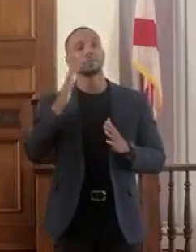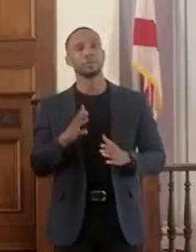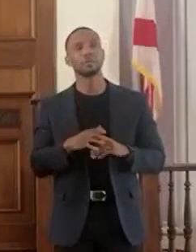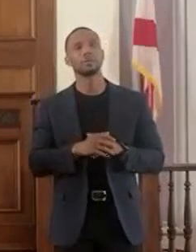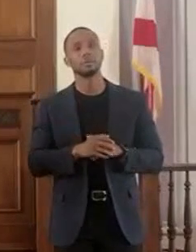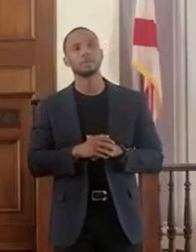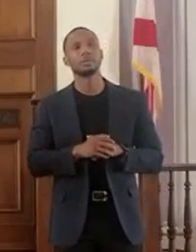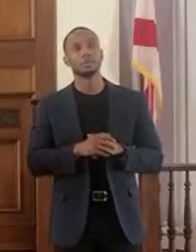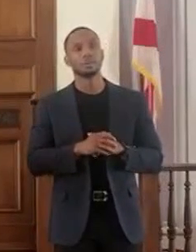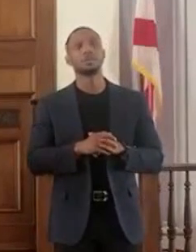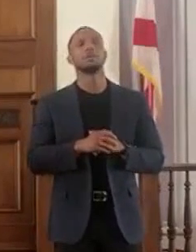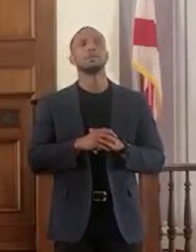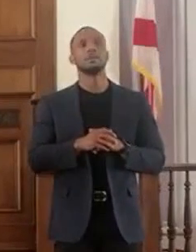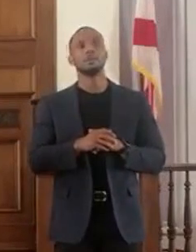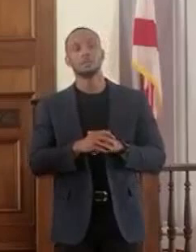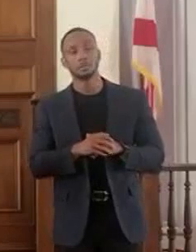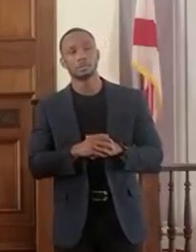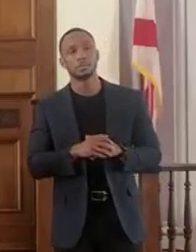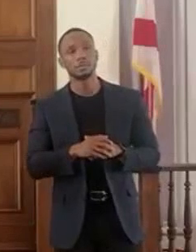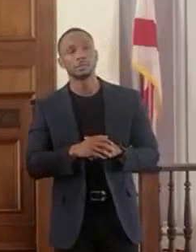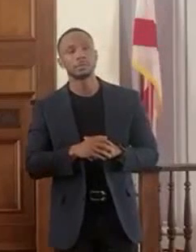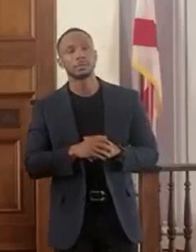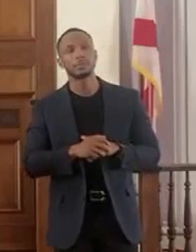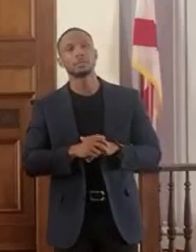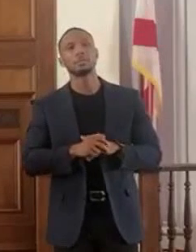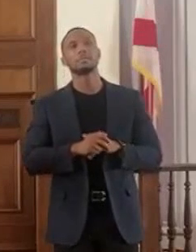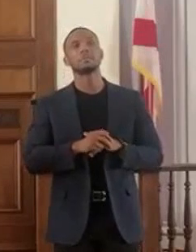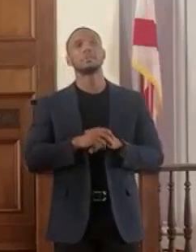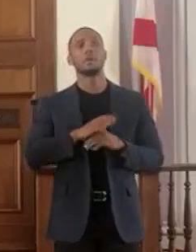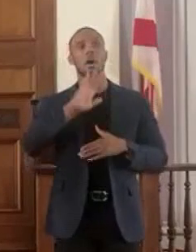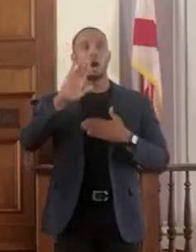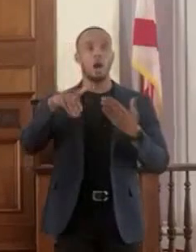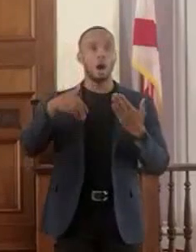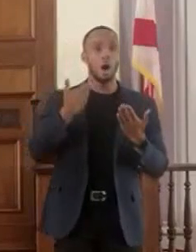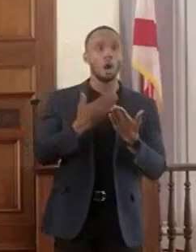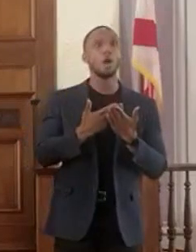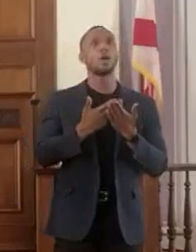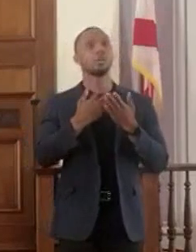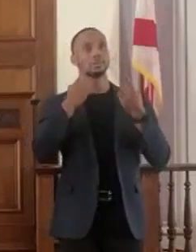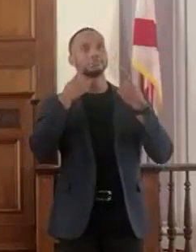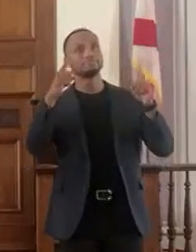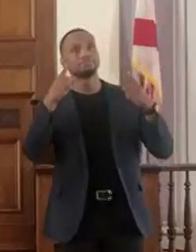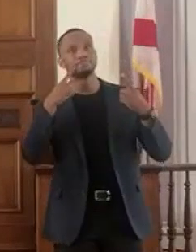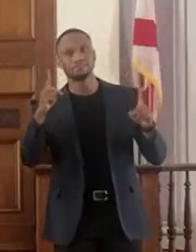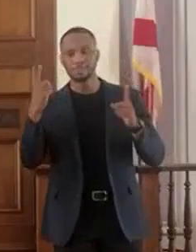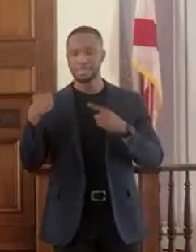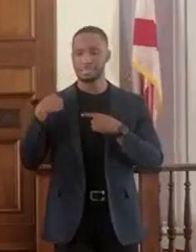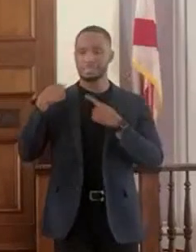Governor, looking back at all the drop your mask. Looking back at all the proclamations that we've issued